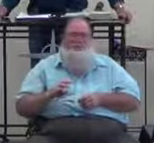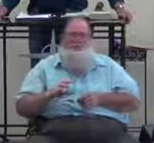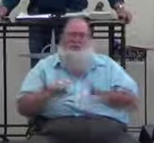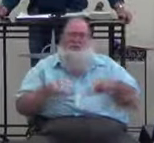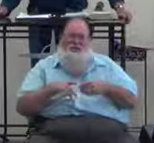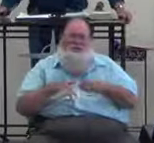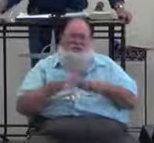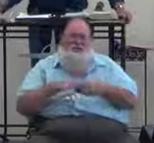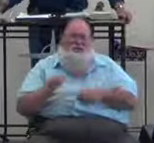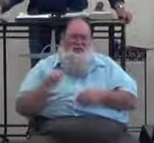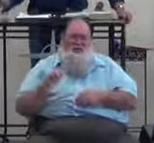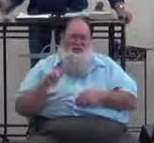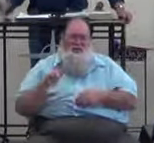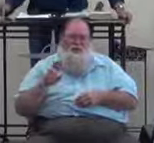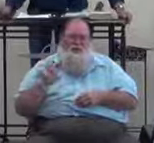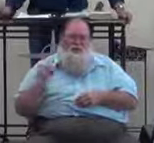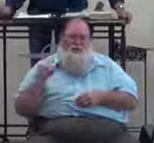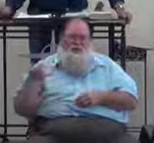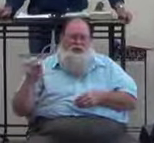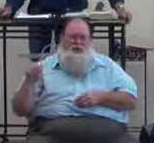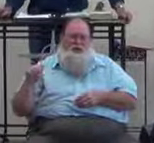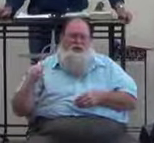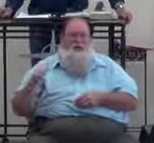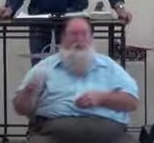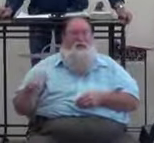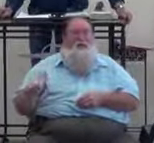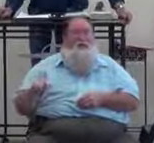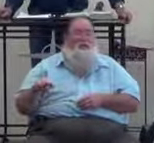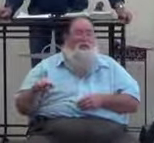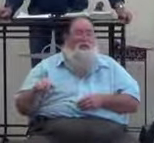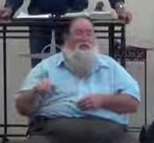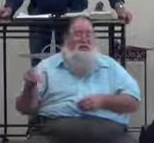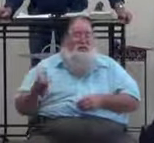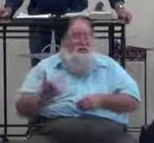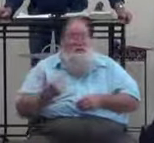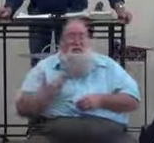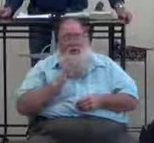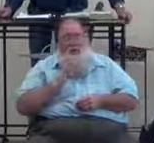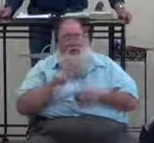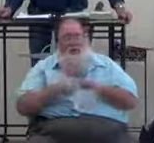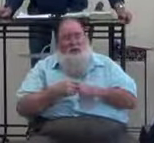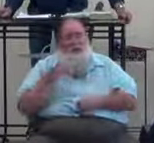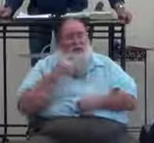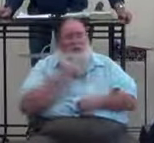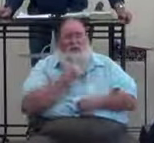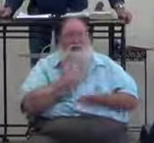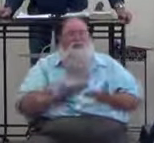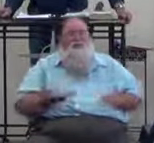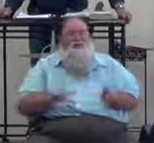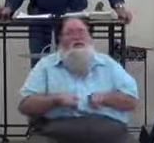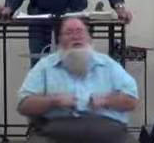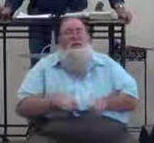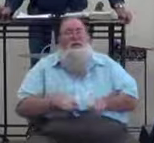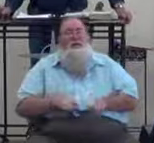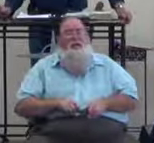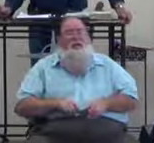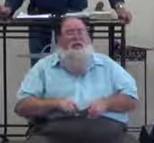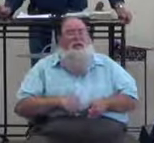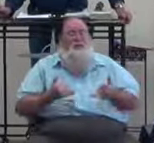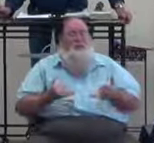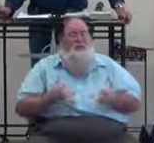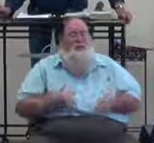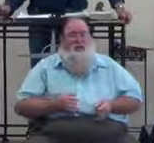believe. And he's coming, and he's going to talk about Israel and probably some of the things that are going on in Israel today. And